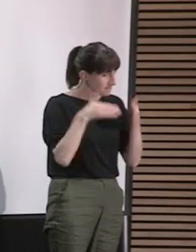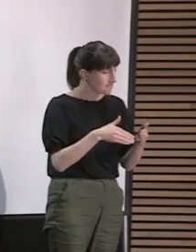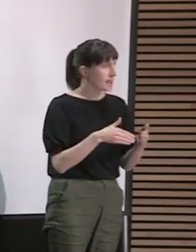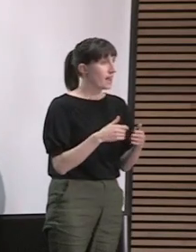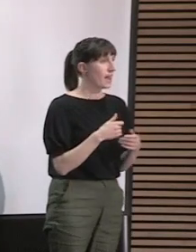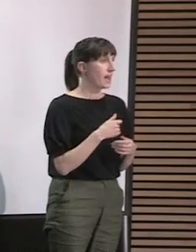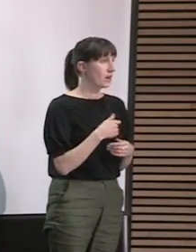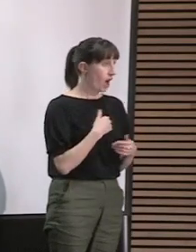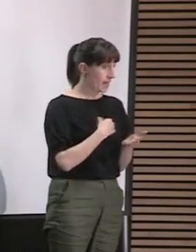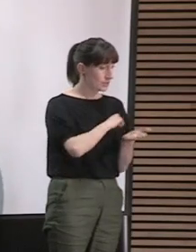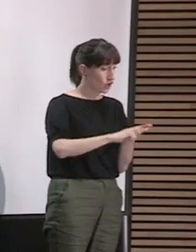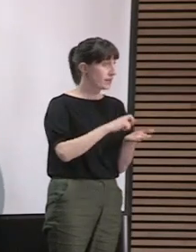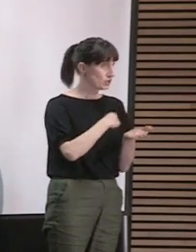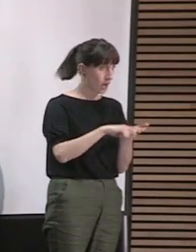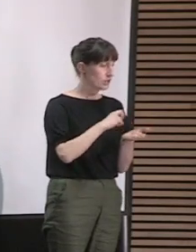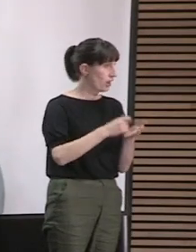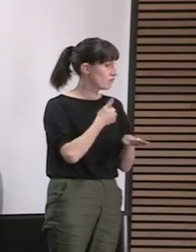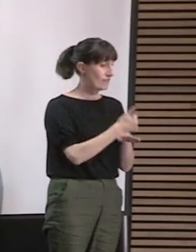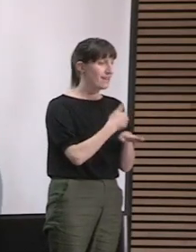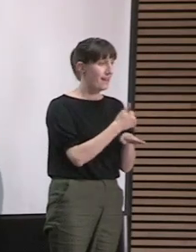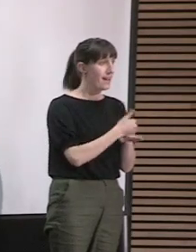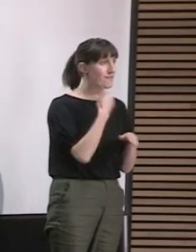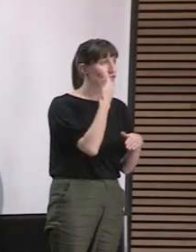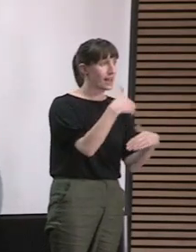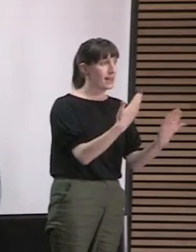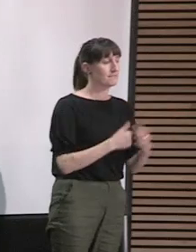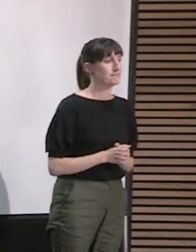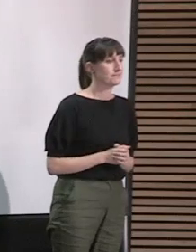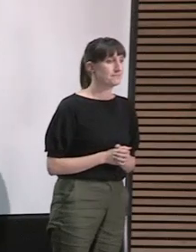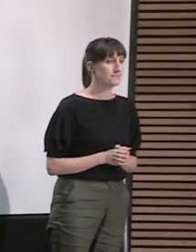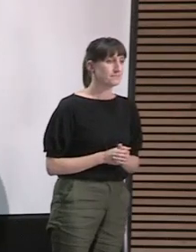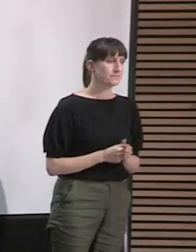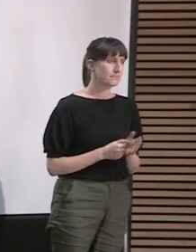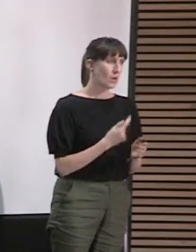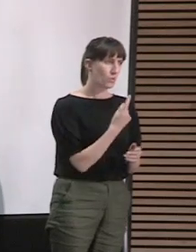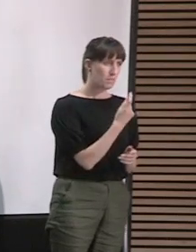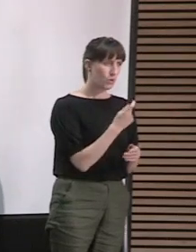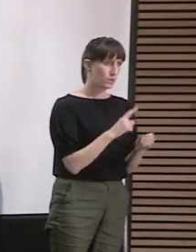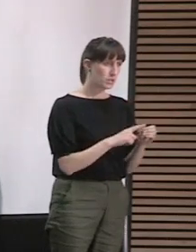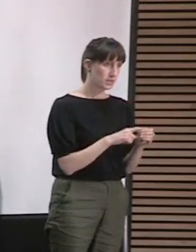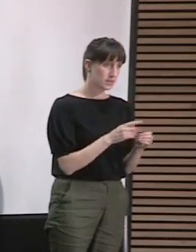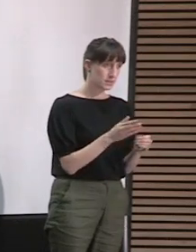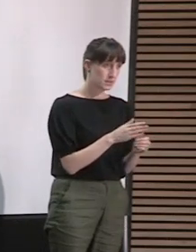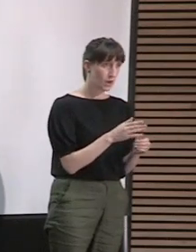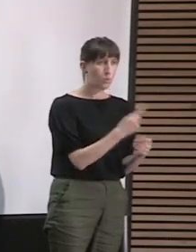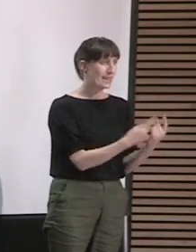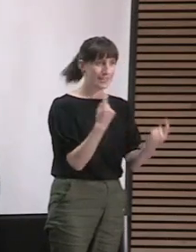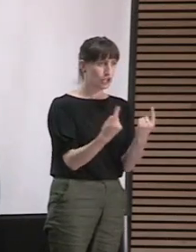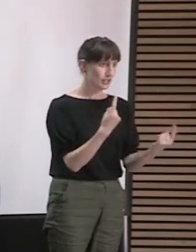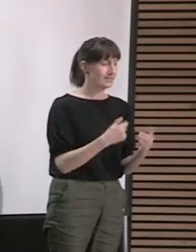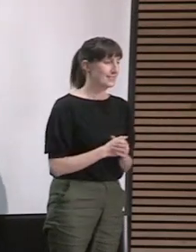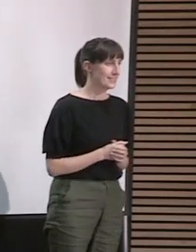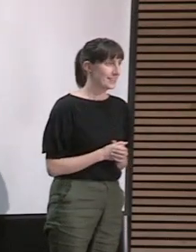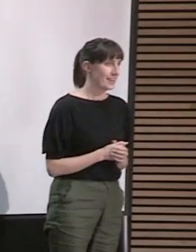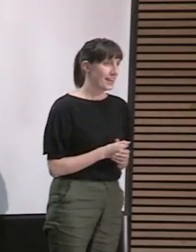turning them around and signing them off regularly during the day. Okay, did you have another question? Yeah, I just want to go back to, Well, you can have one each, there you go. I